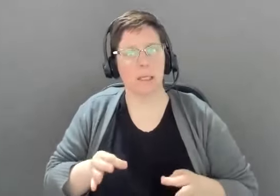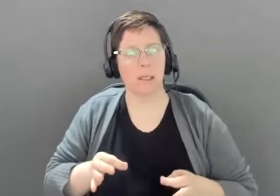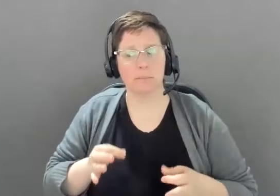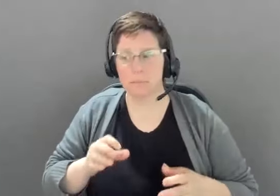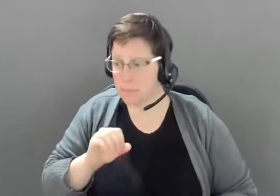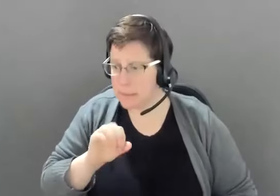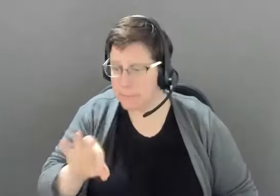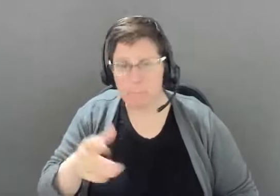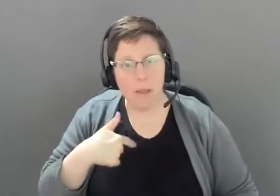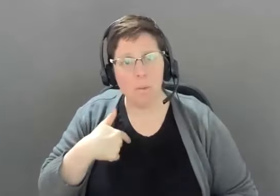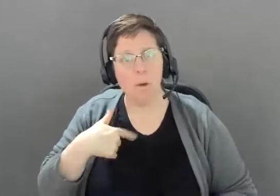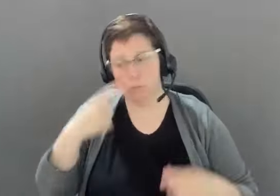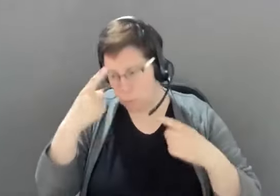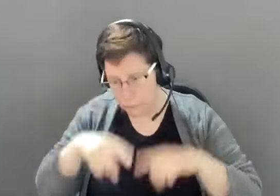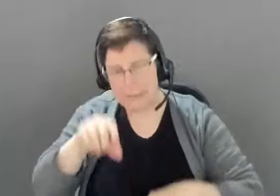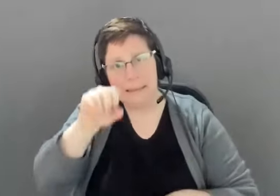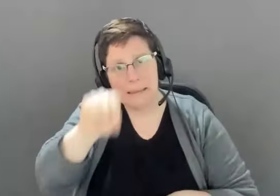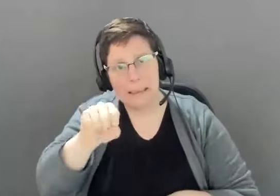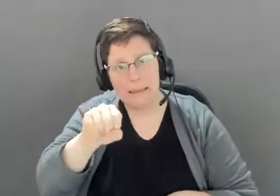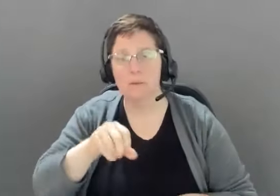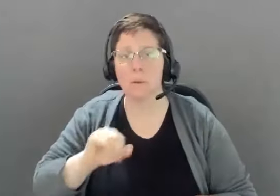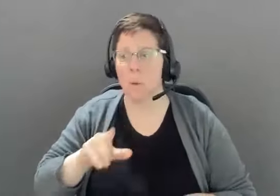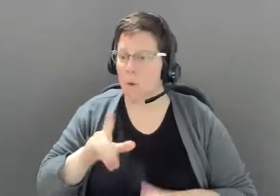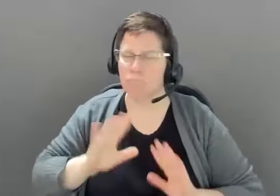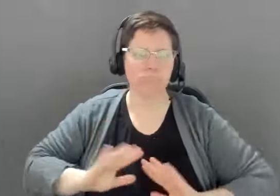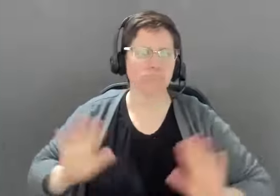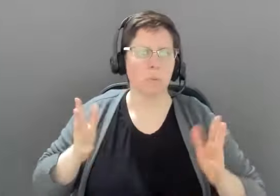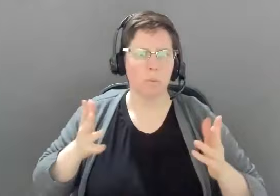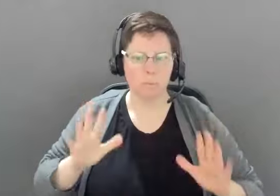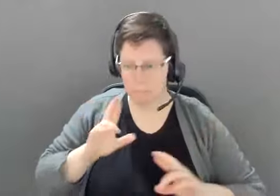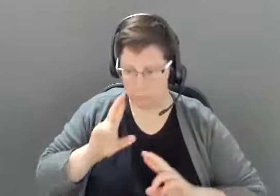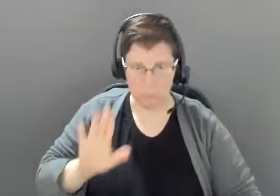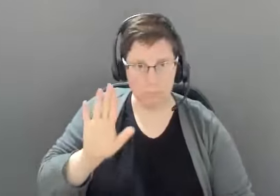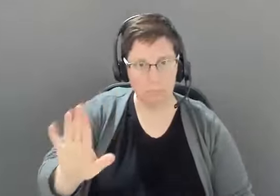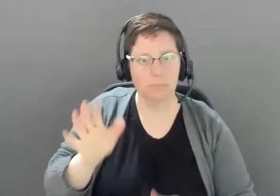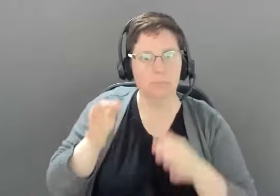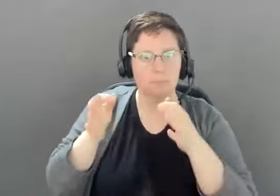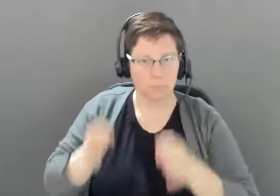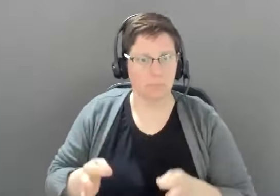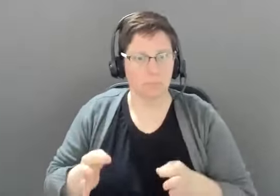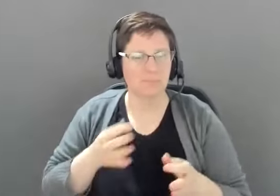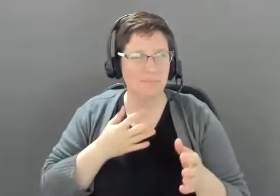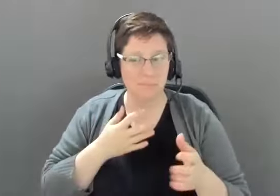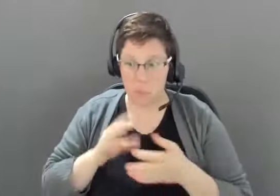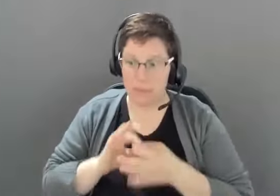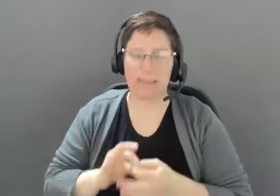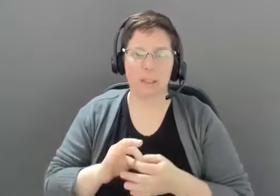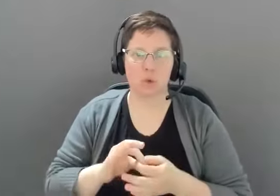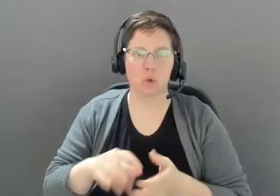revoke a publication ban by respecting and supporting the survivor's decision regarding this ban. They should always